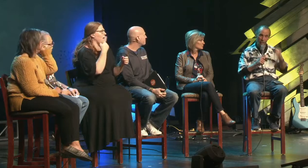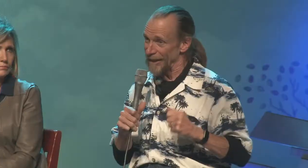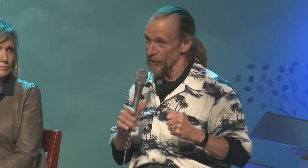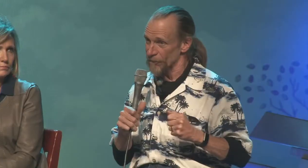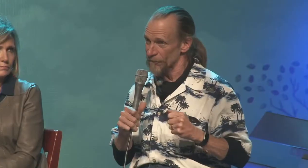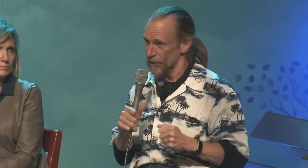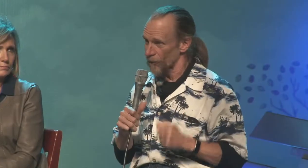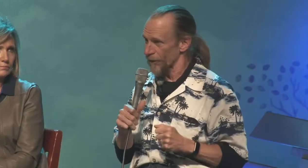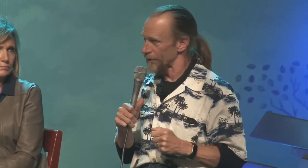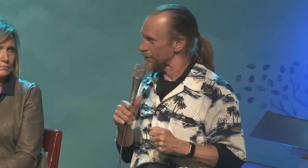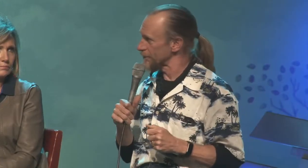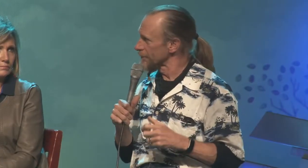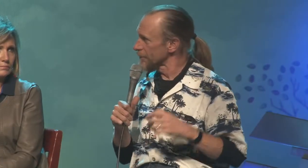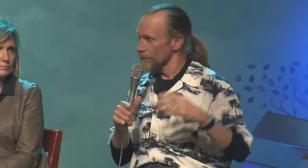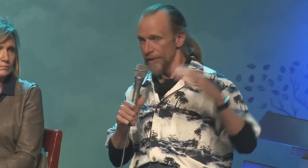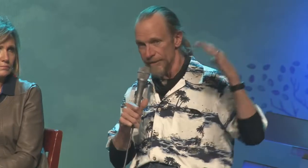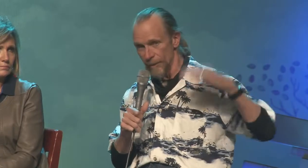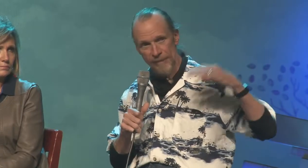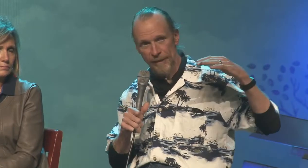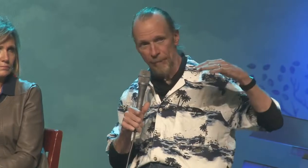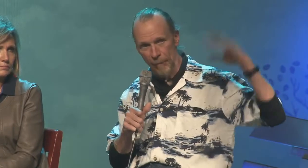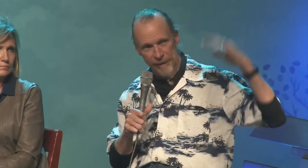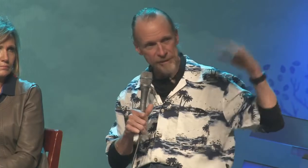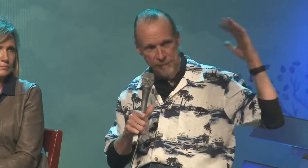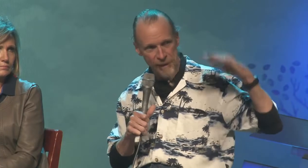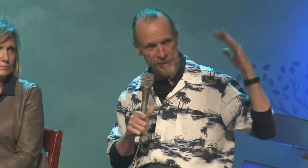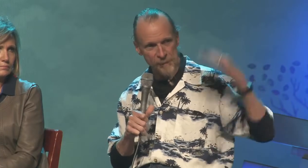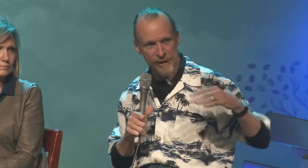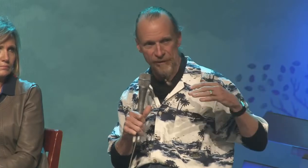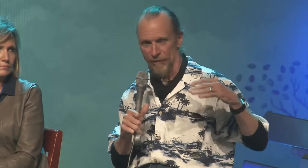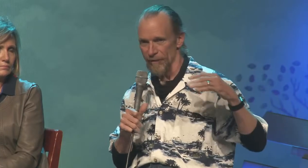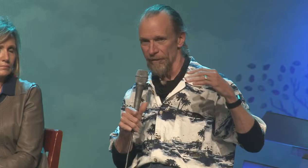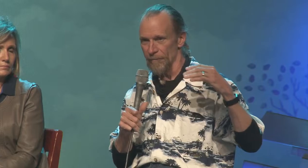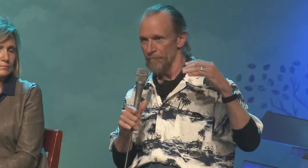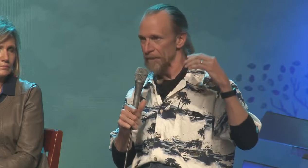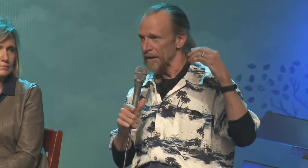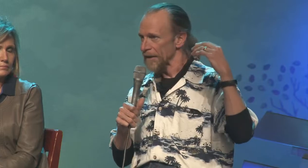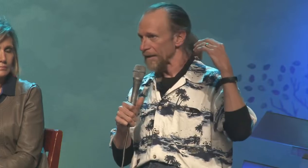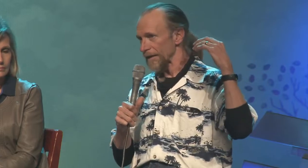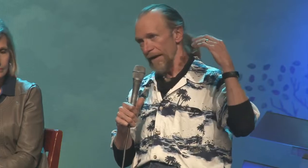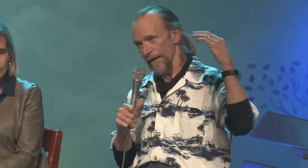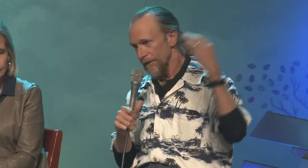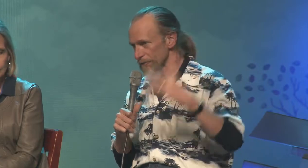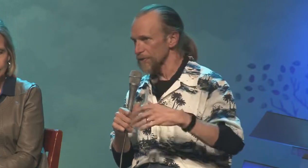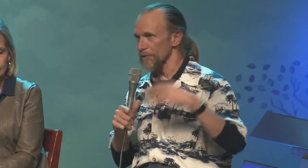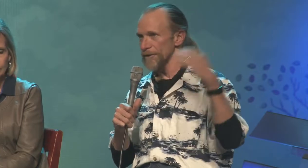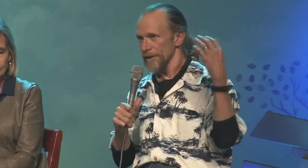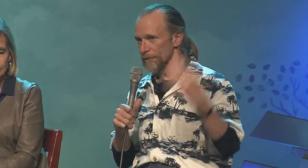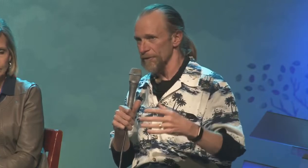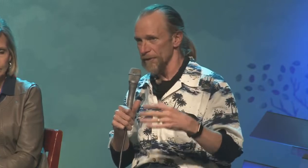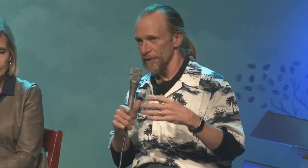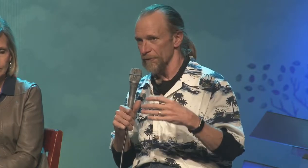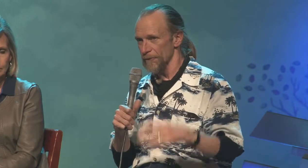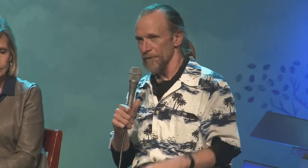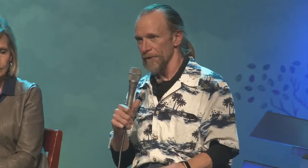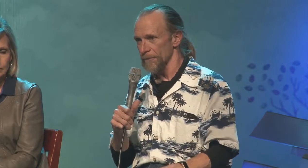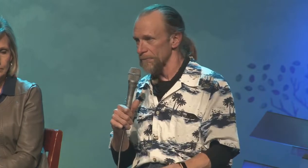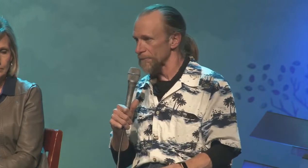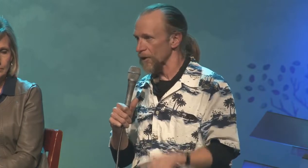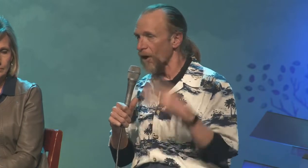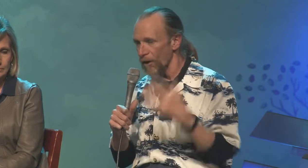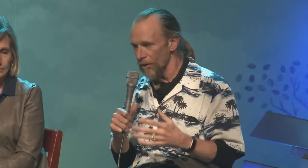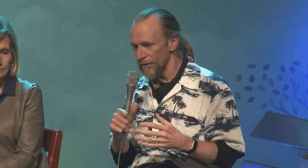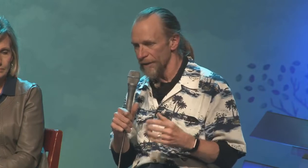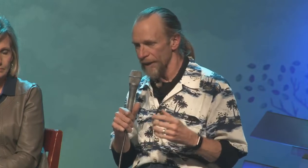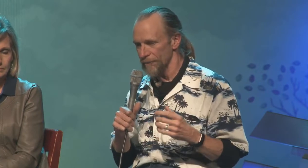something bigger going on, right? Something much, much bigger. I hear the stories. I hear